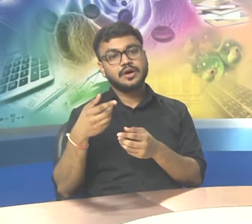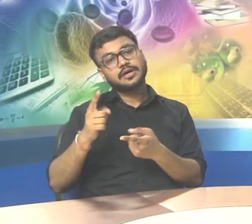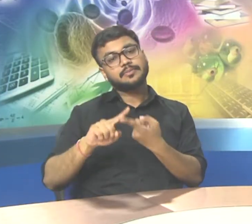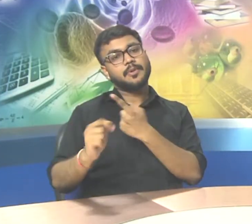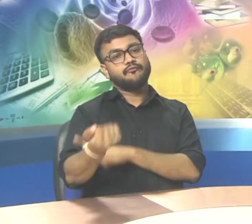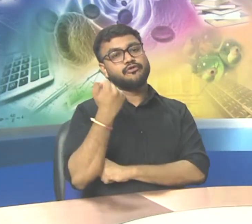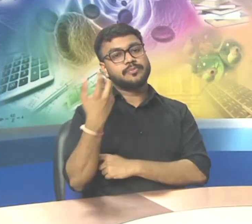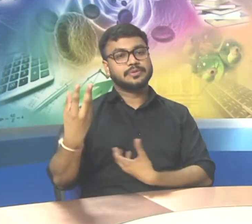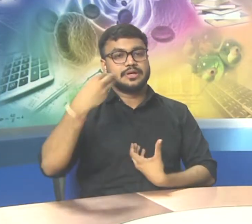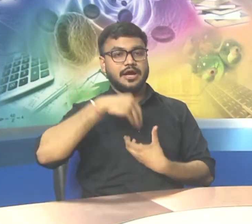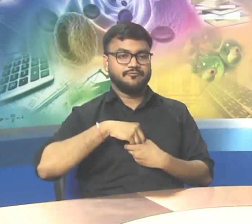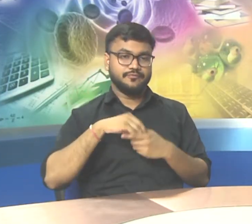helps in easy